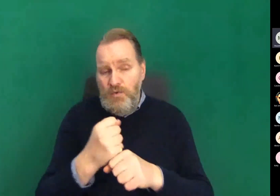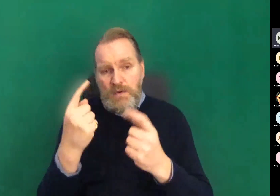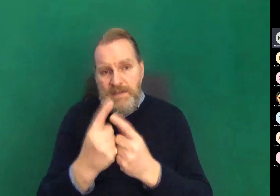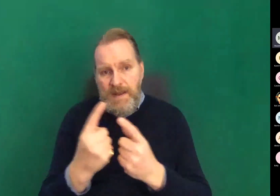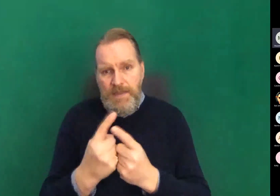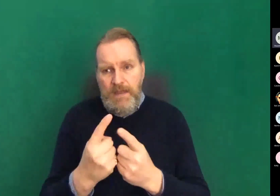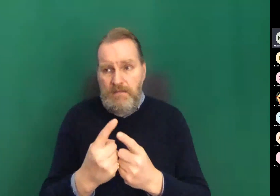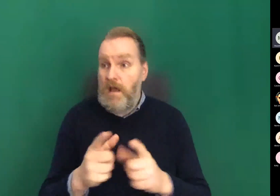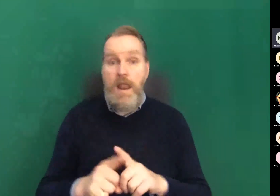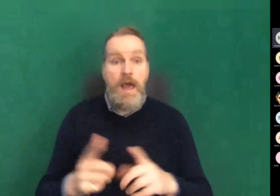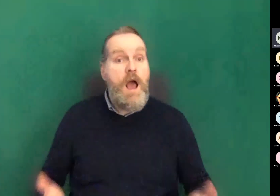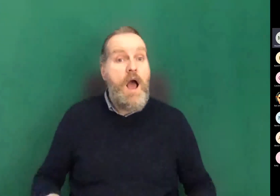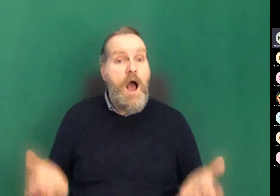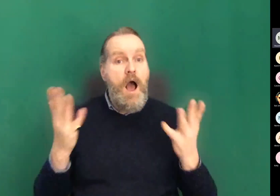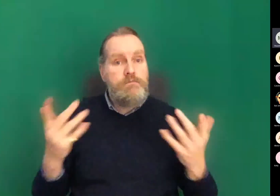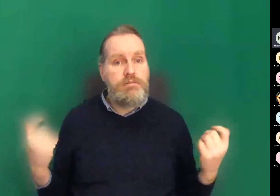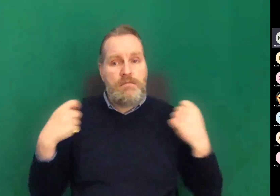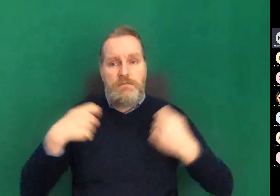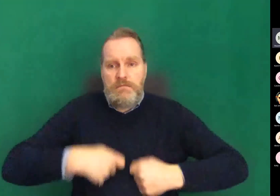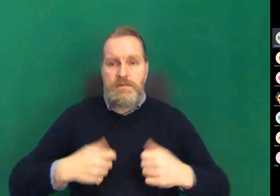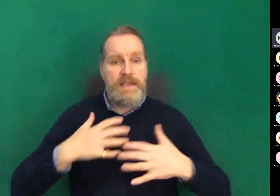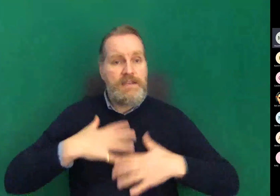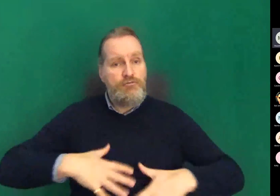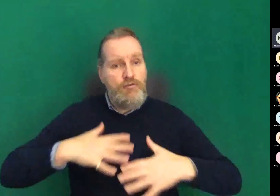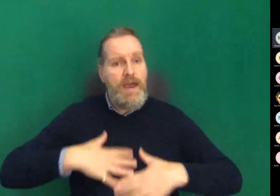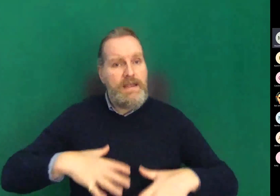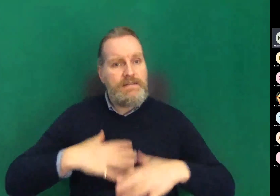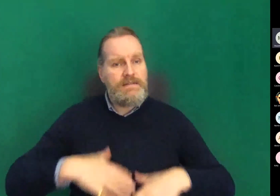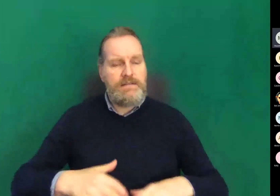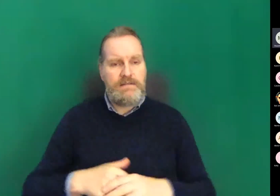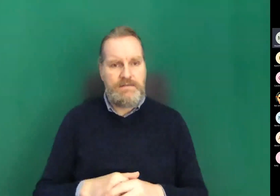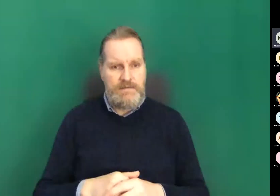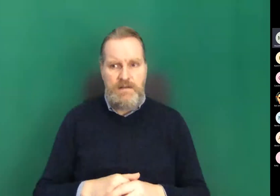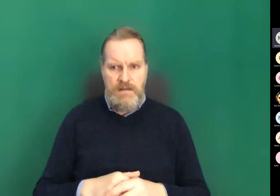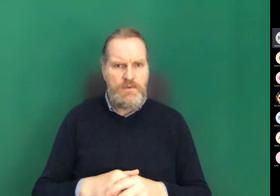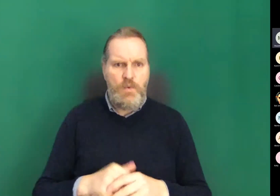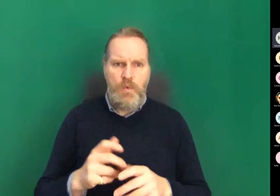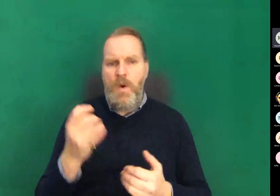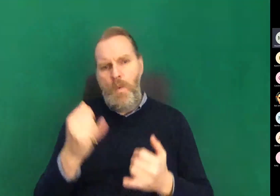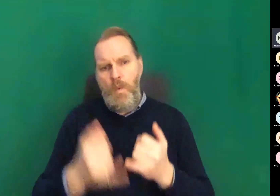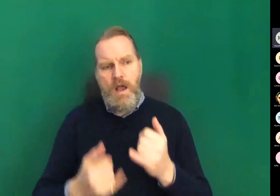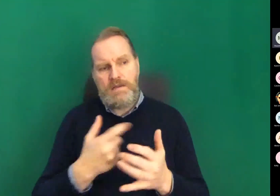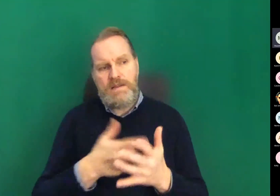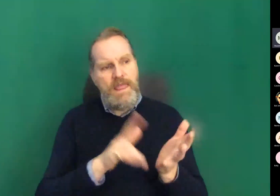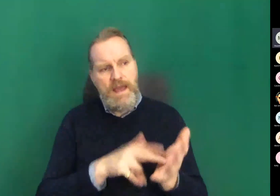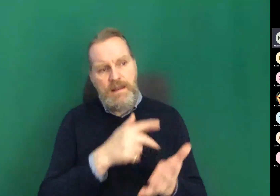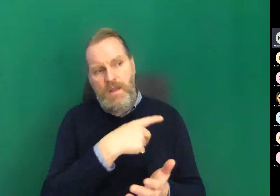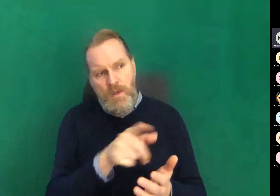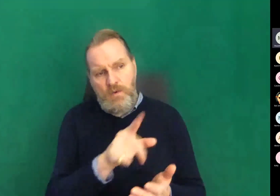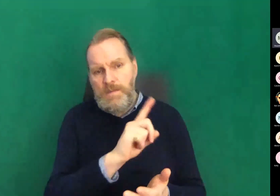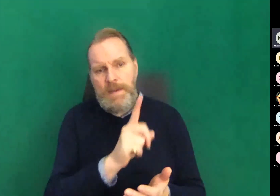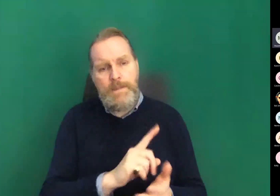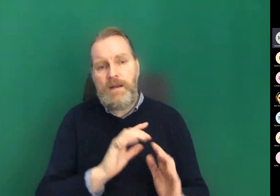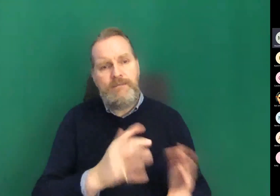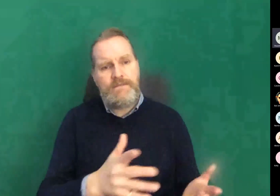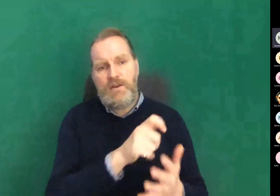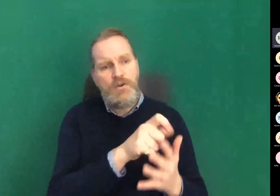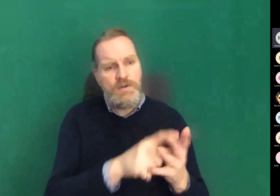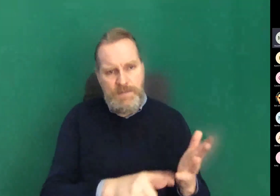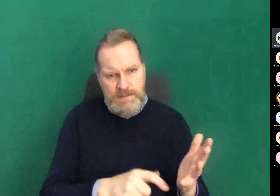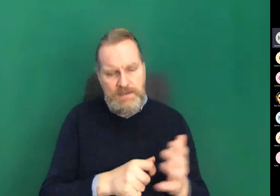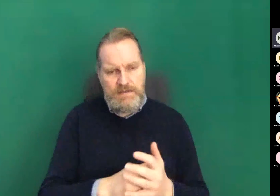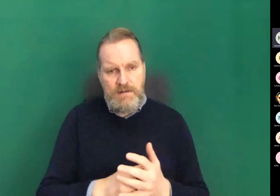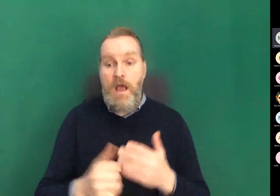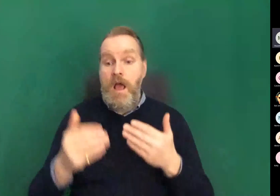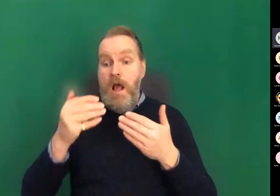getting dressed. Long-term means 12 months or more. For instance, a breathing condition that develops